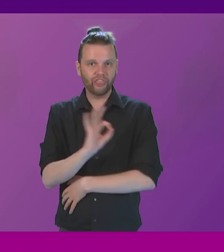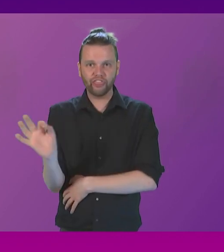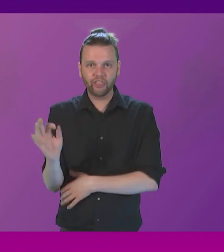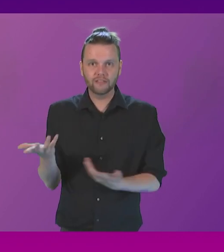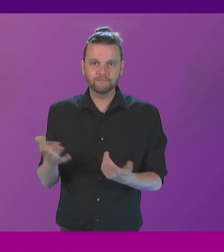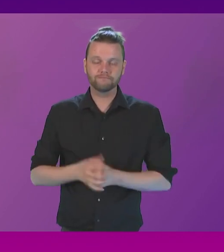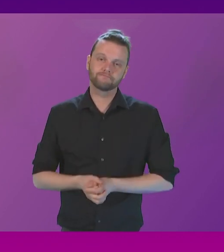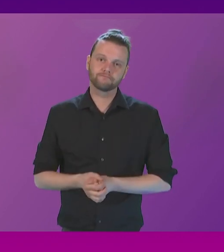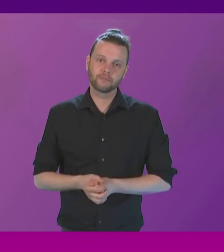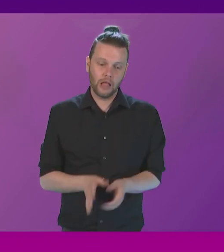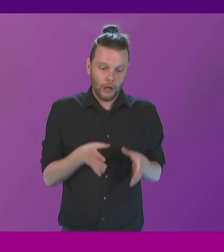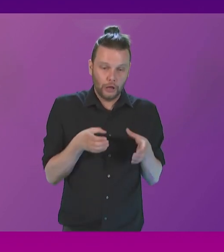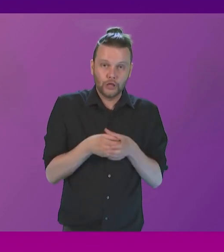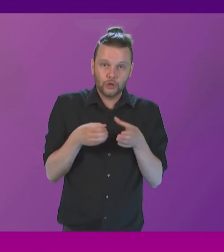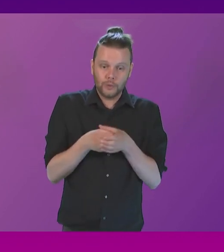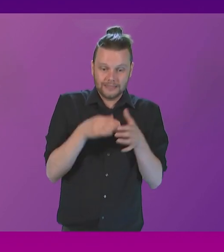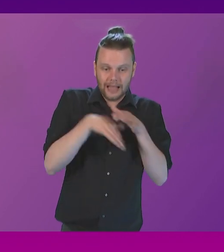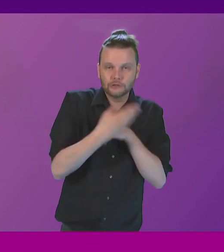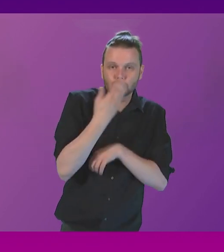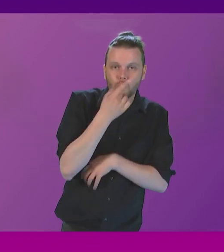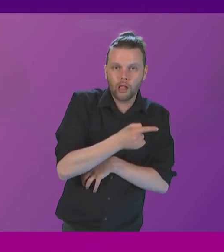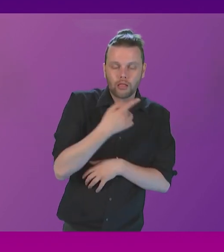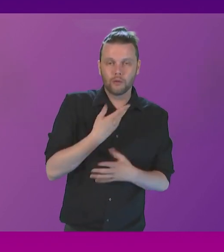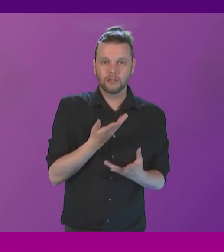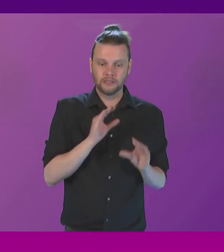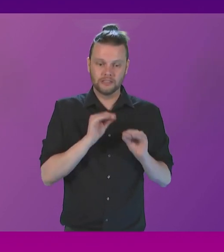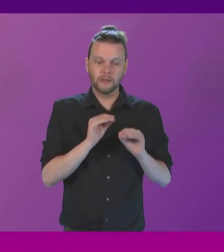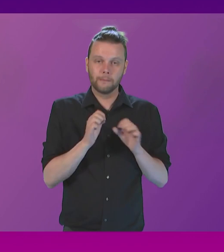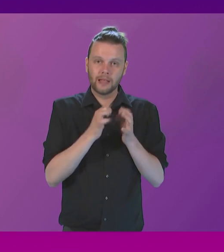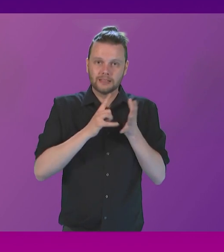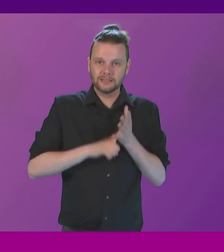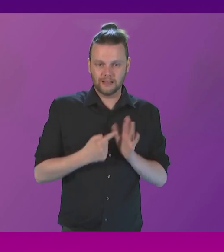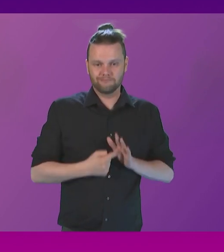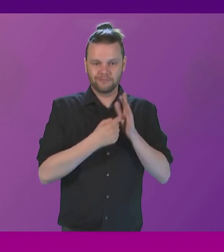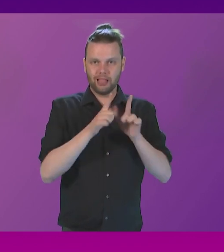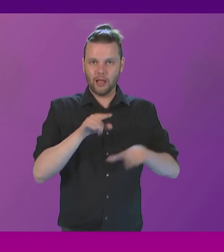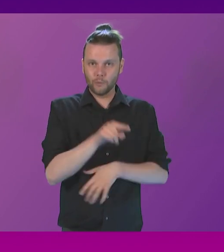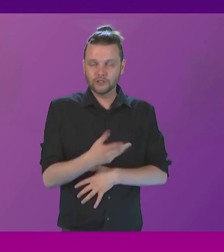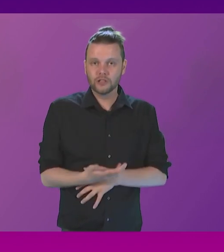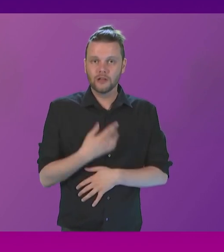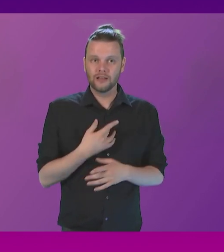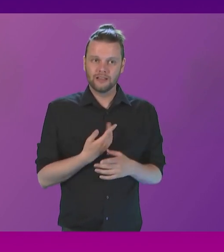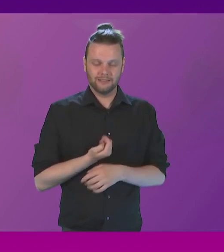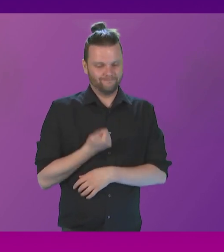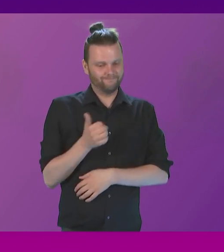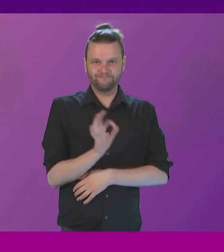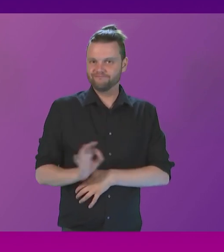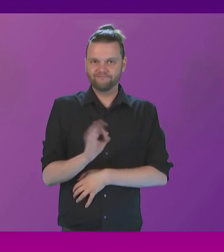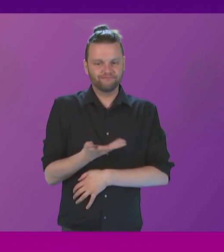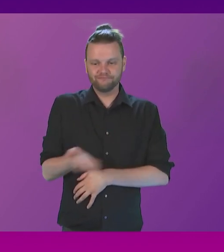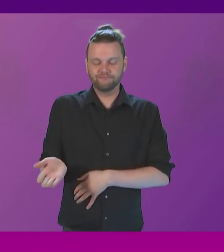And units within schools which teaches BSL as its principal language are also not available.